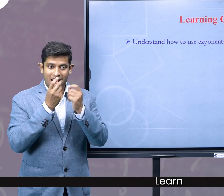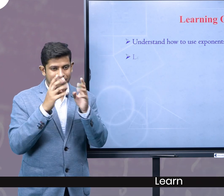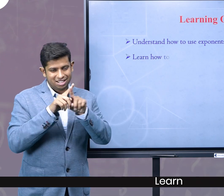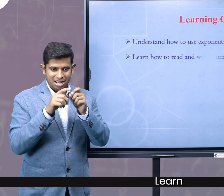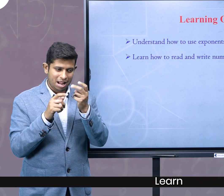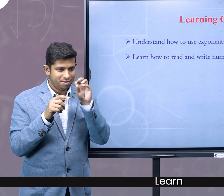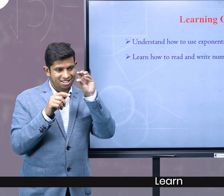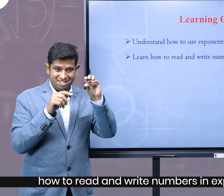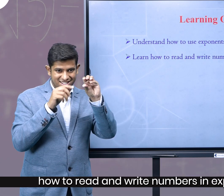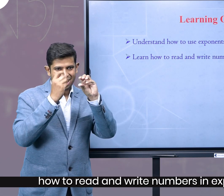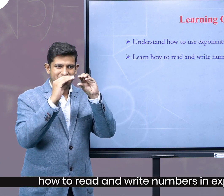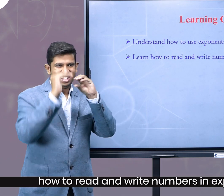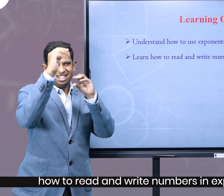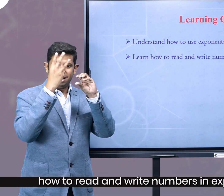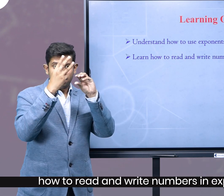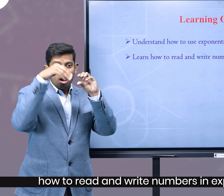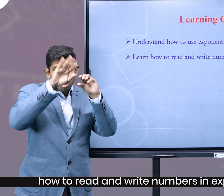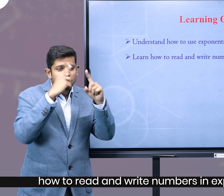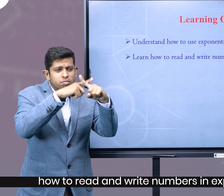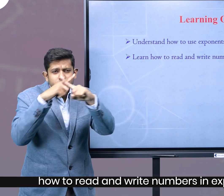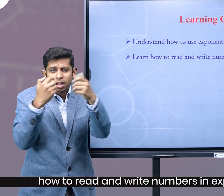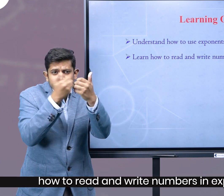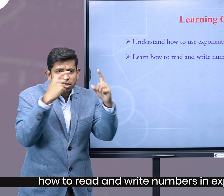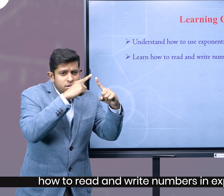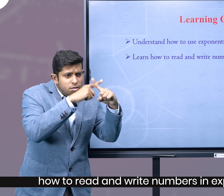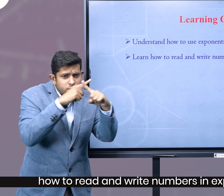Learn how to read and write numbers in exponential form.